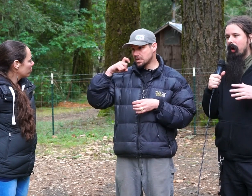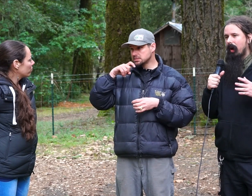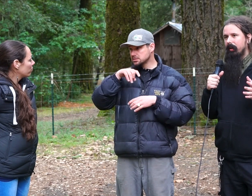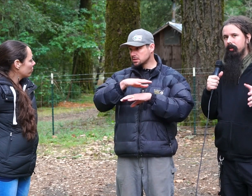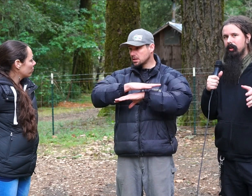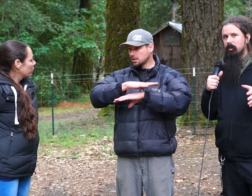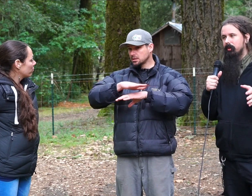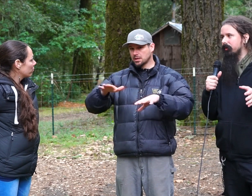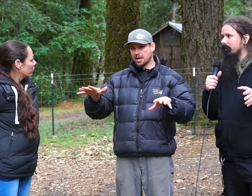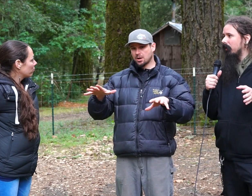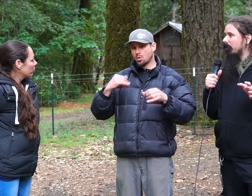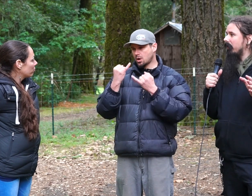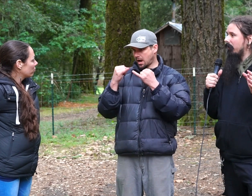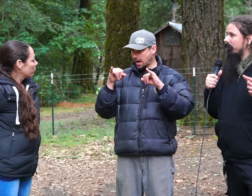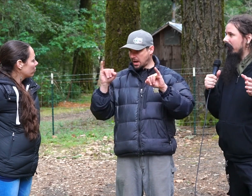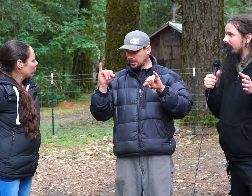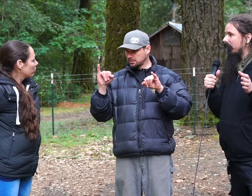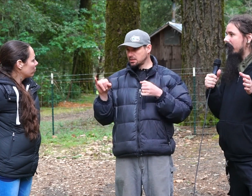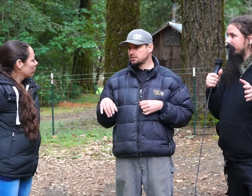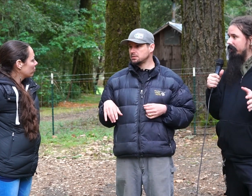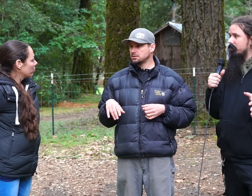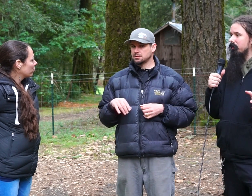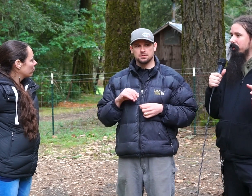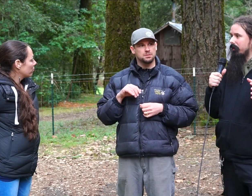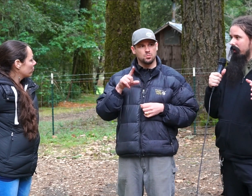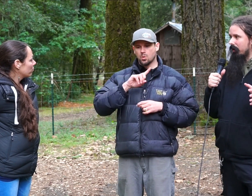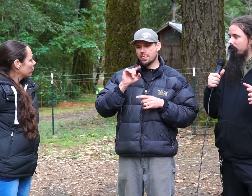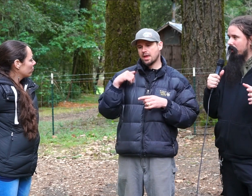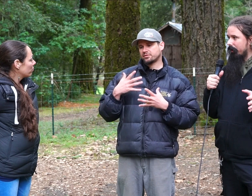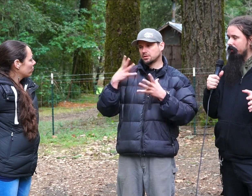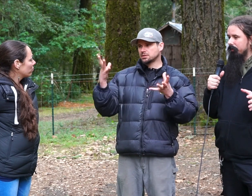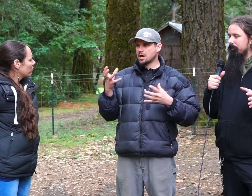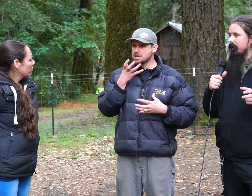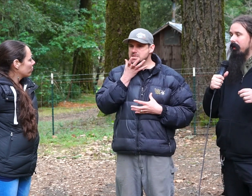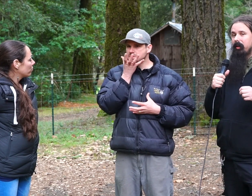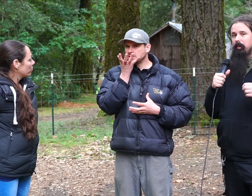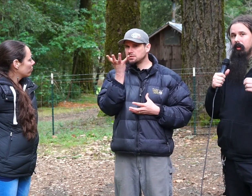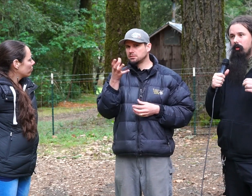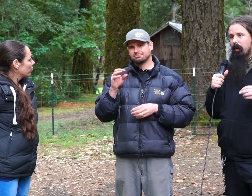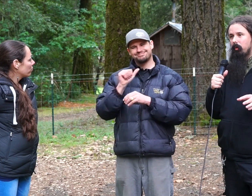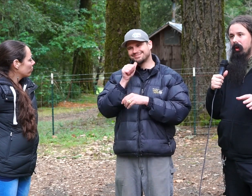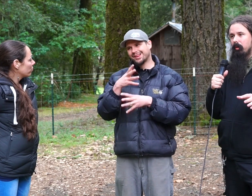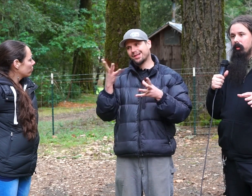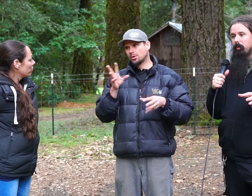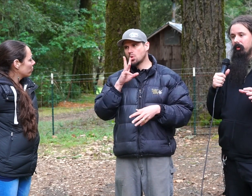island nations where they have a lot of heat with not a lot of water it can be a great way to grow both